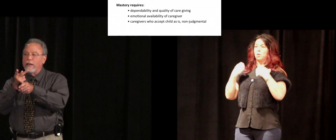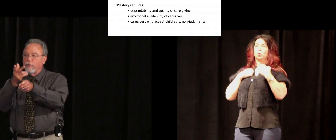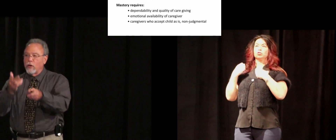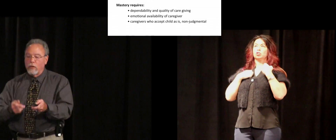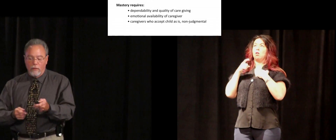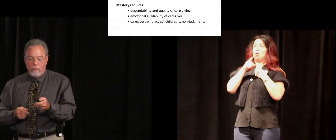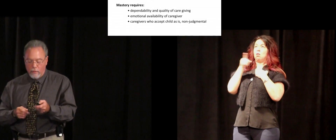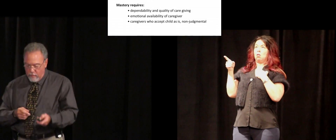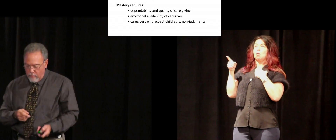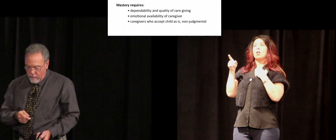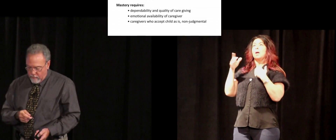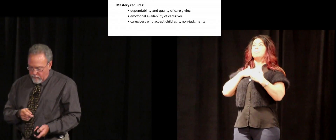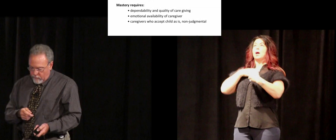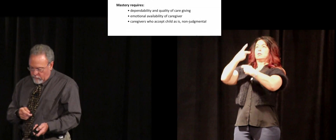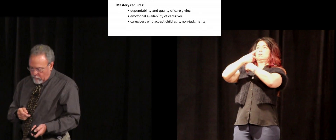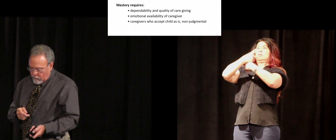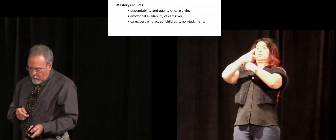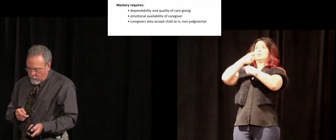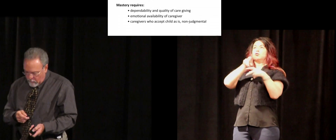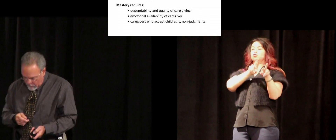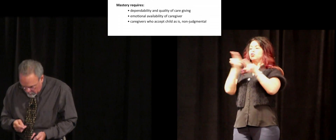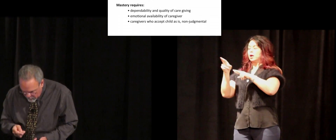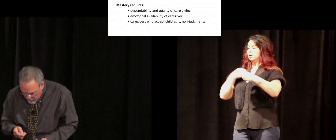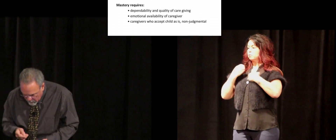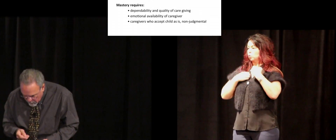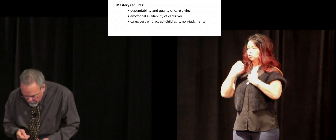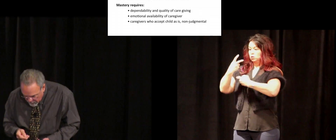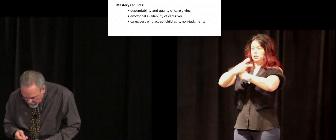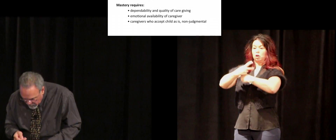trust if you're not clear about the communication?